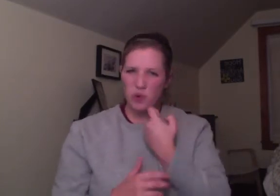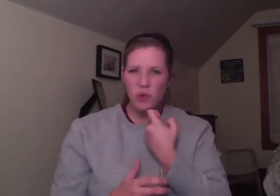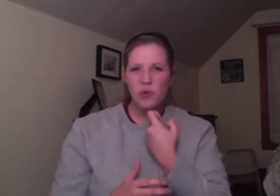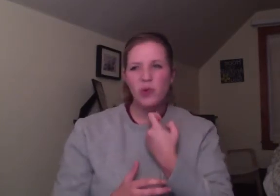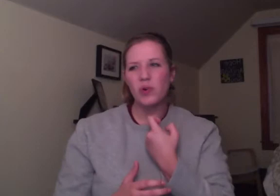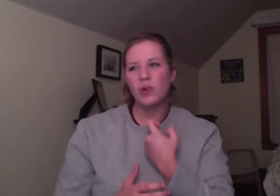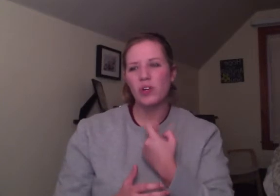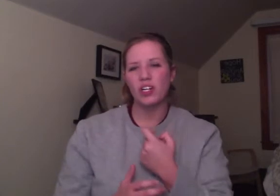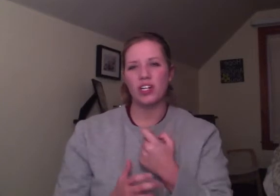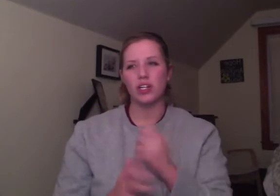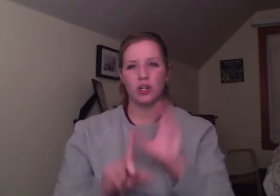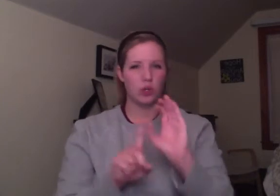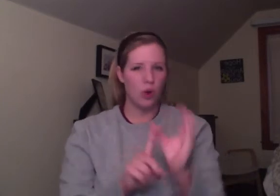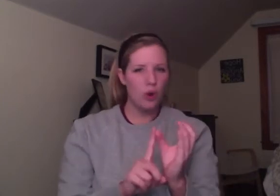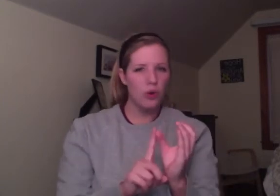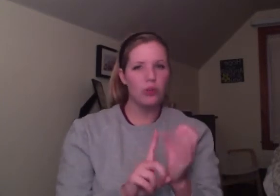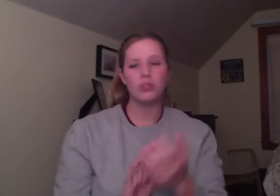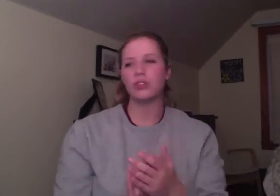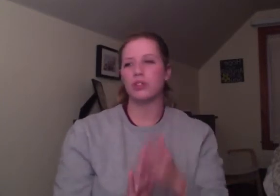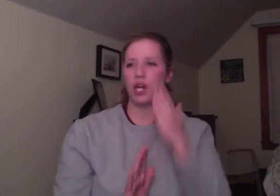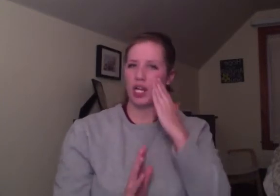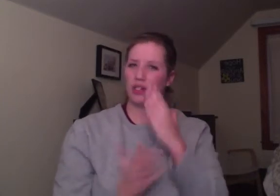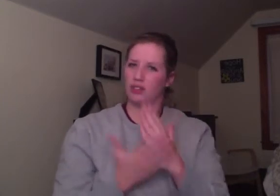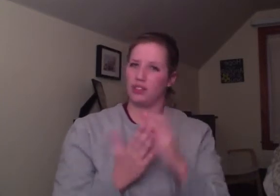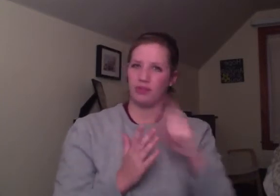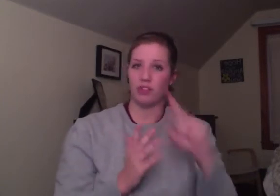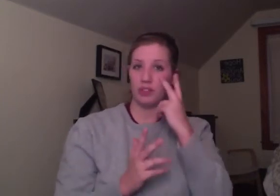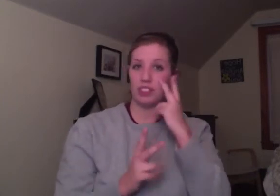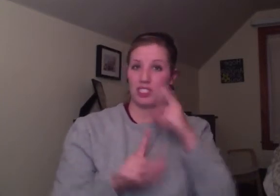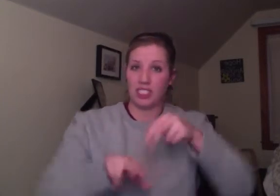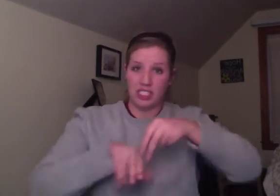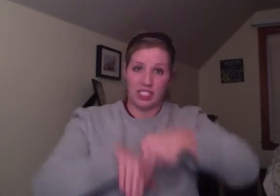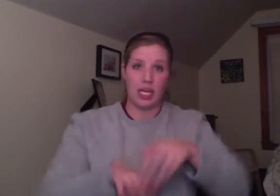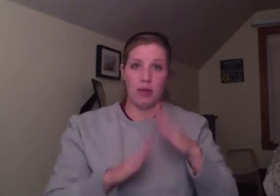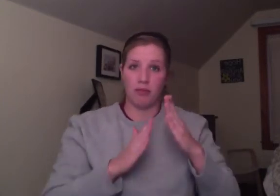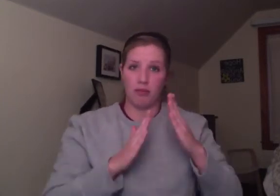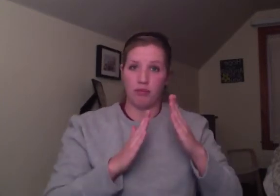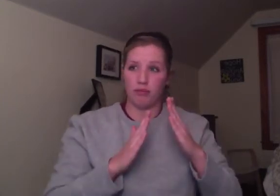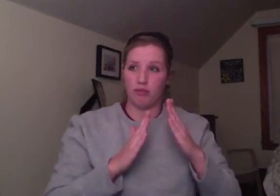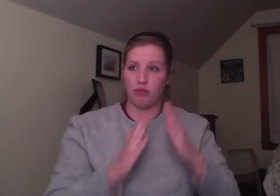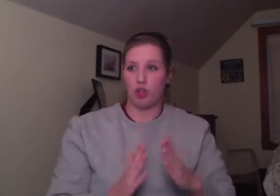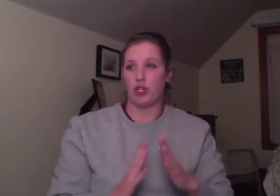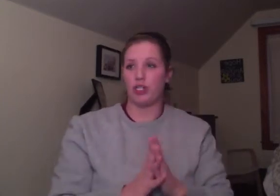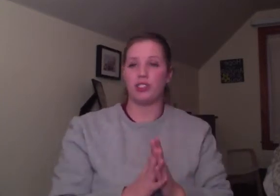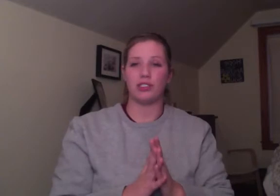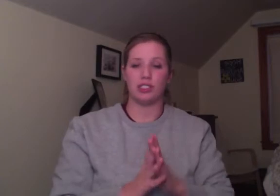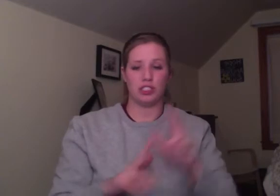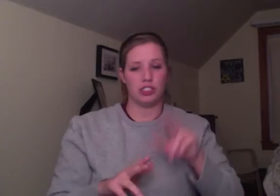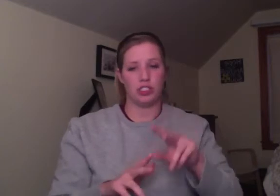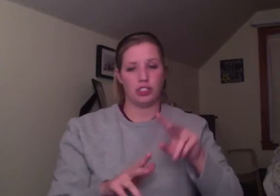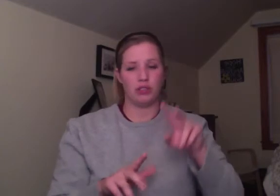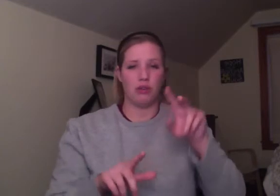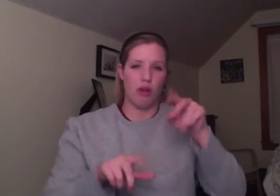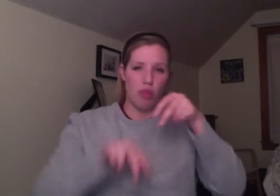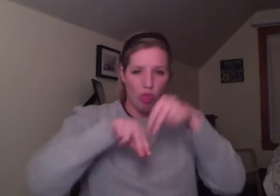you have seen photographs of skateboarders doing tricks on rails or down stairs or ledges, but you don't